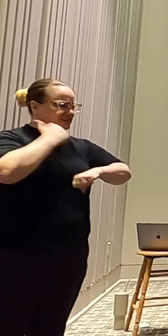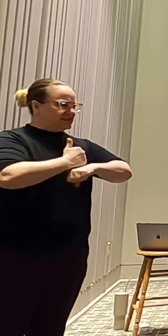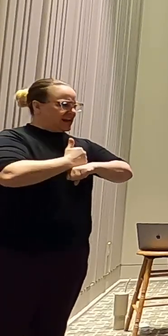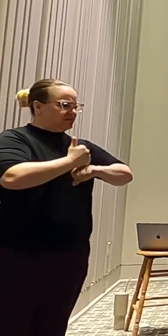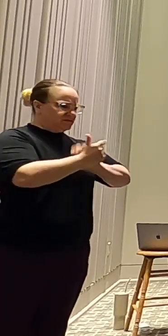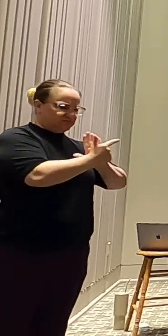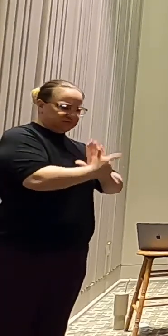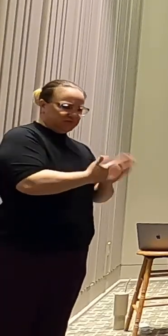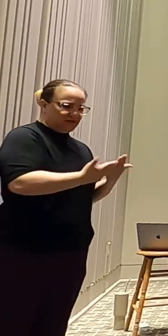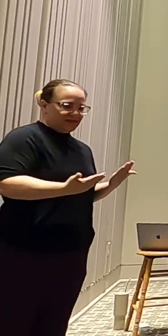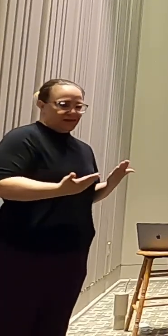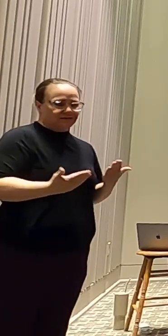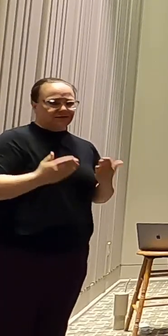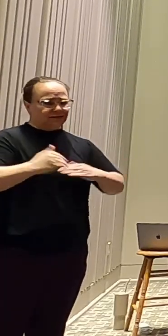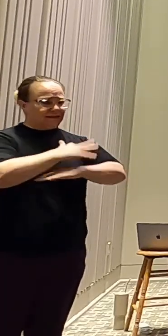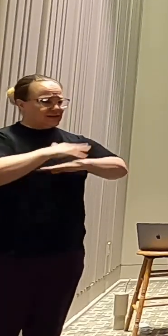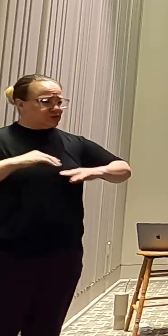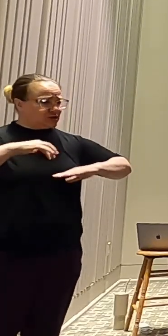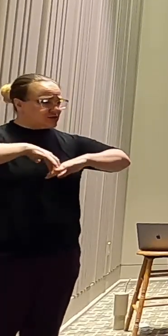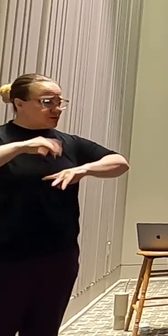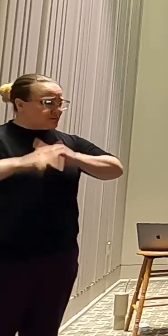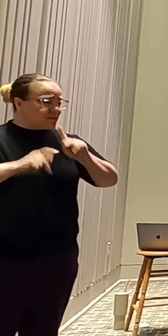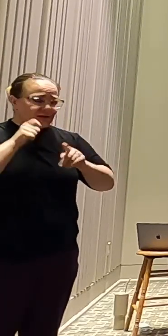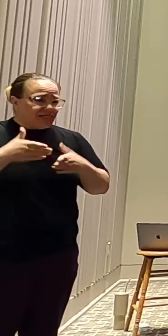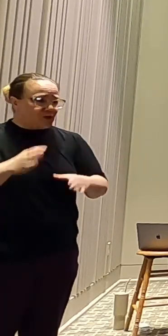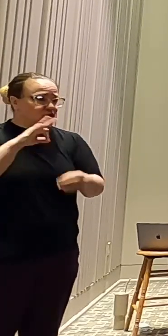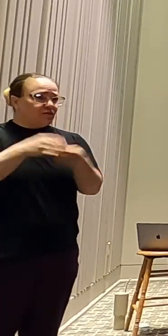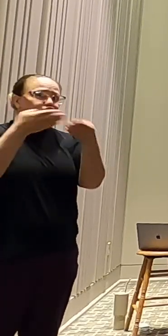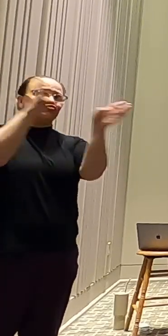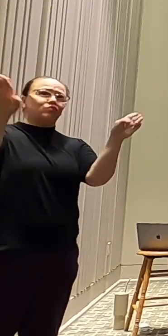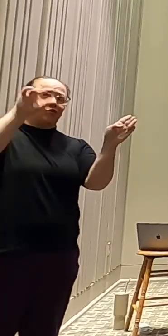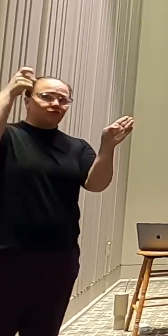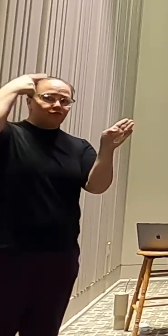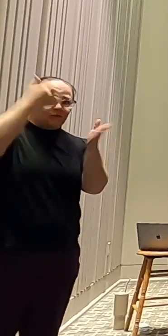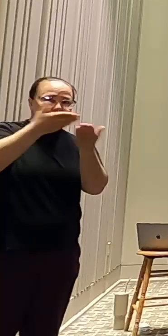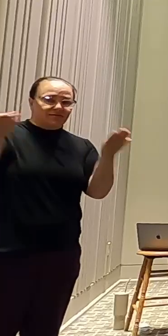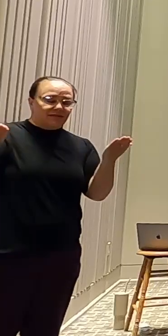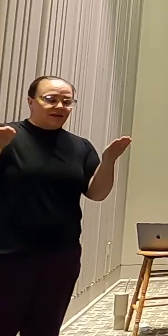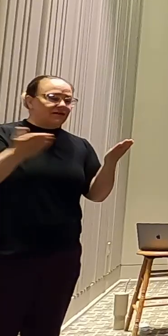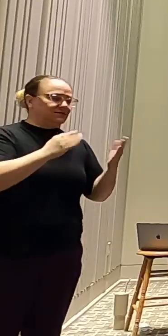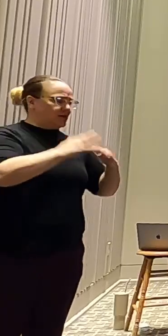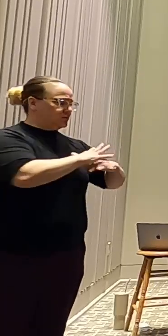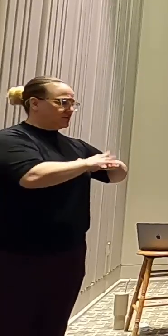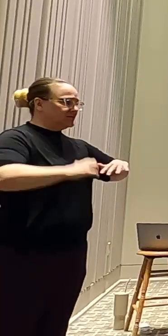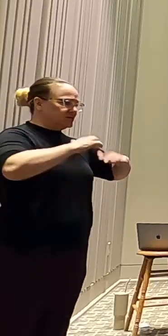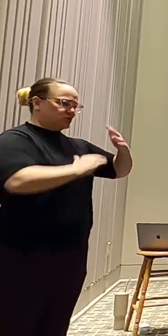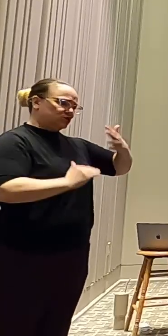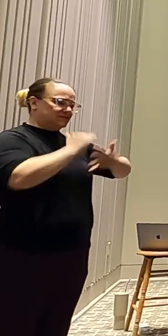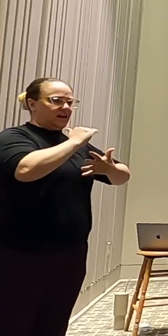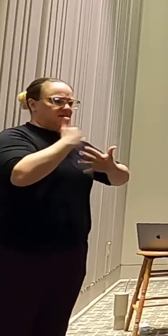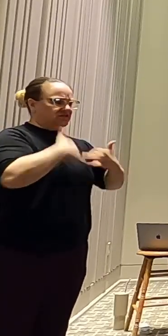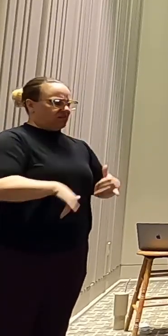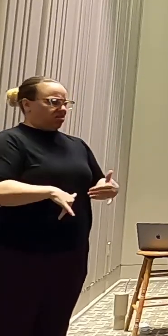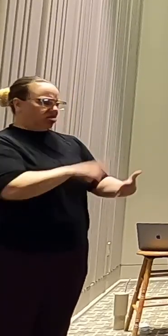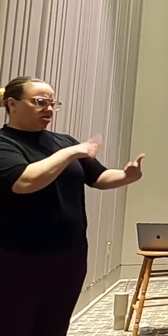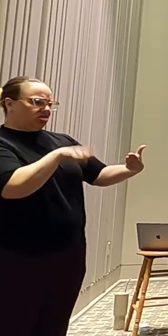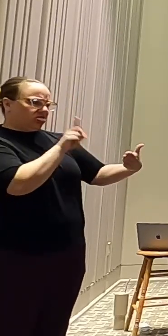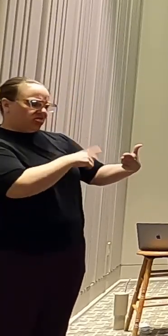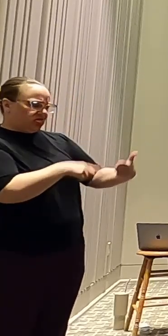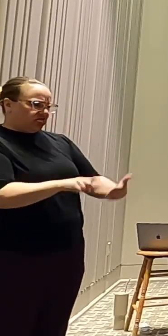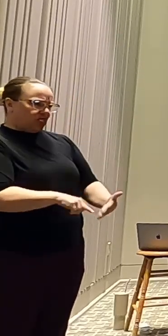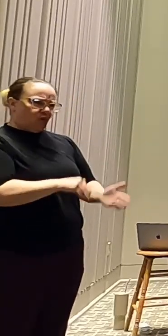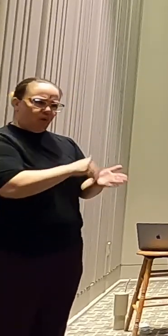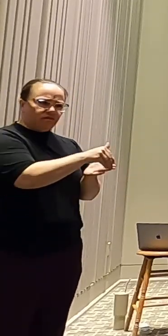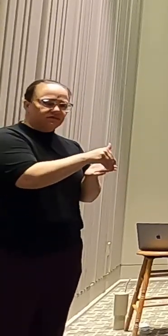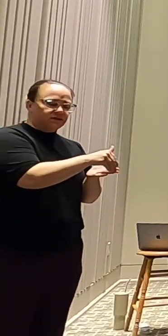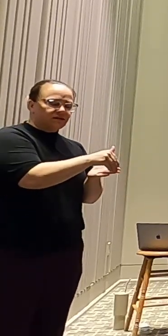were still unable to vote, and the qualifications for Indigenous status were incredibly discriminatory. And over